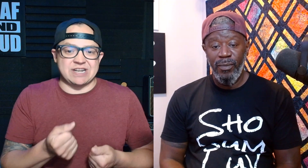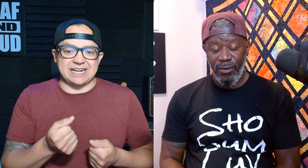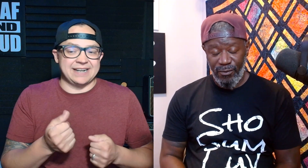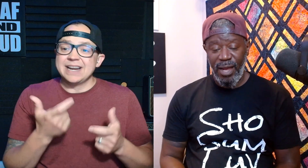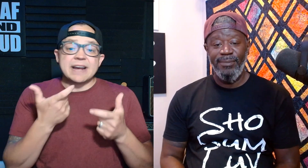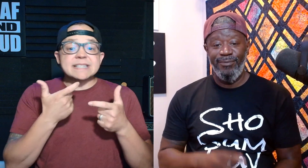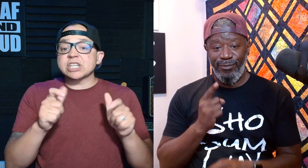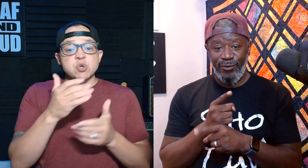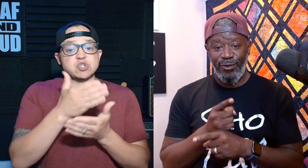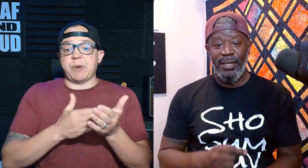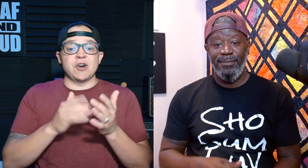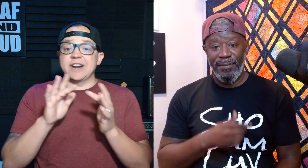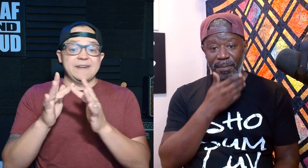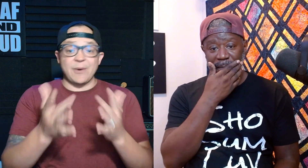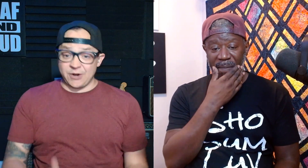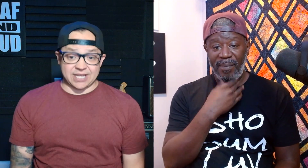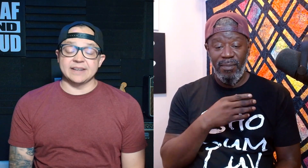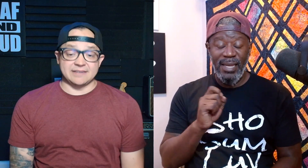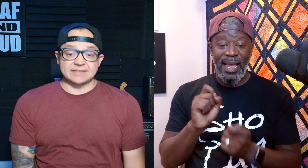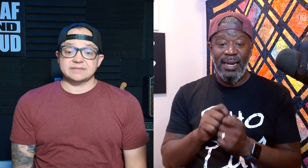to be treated. Right. And that's a huge part of